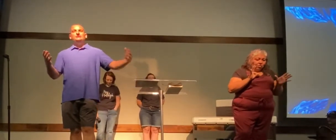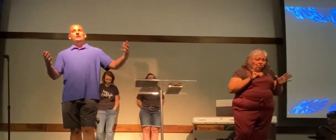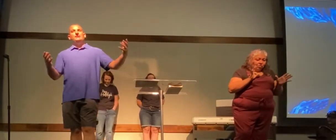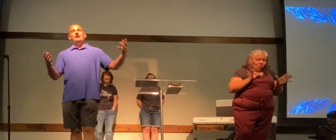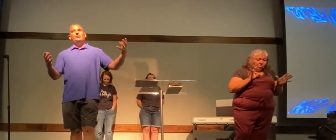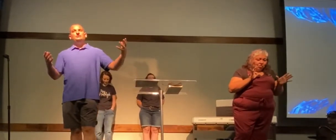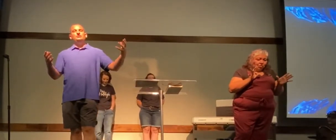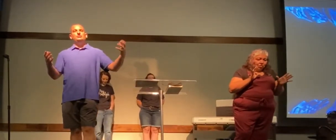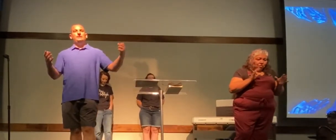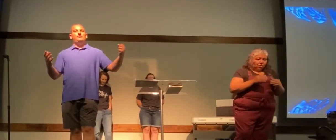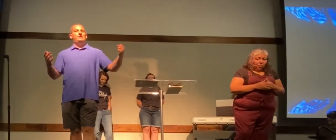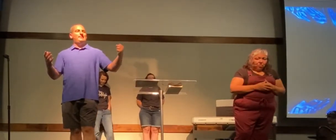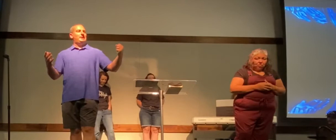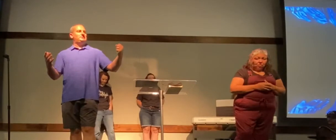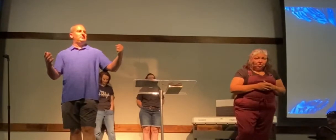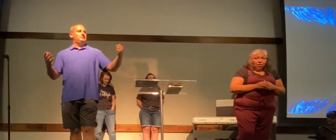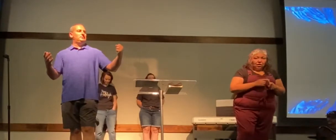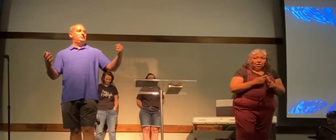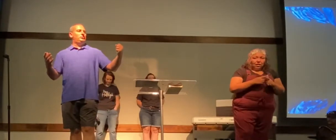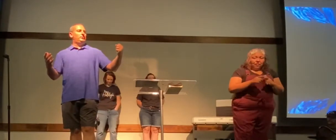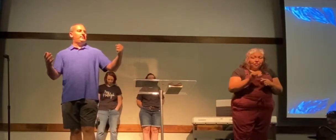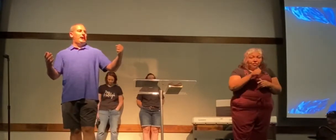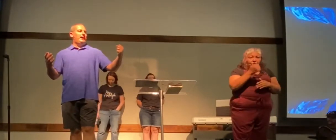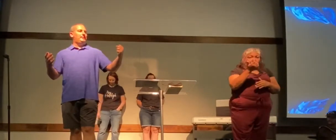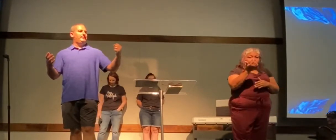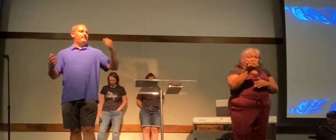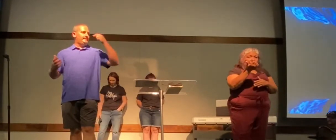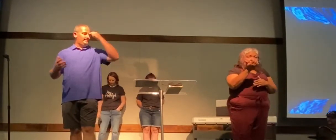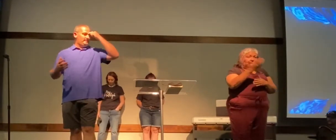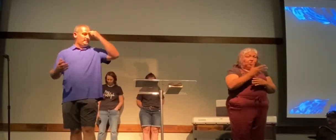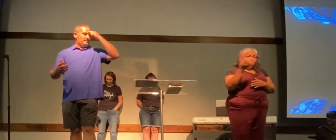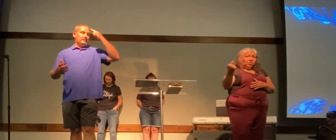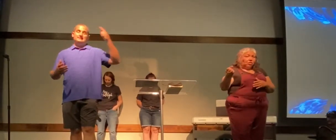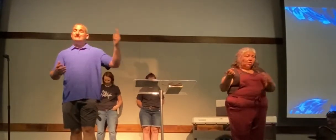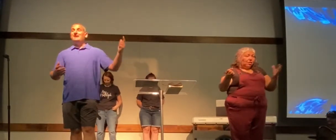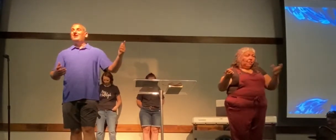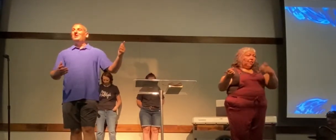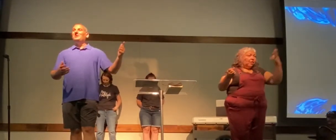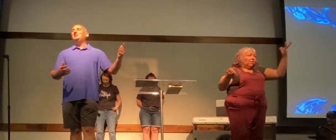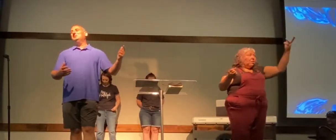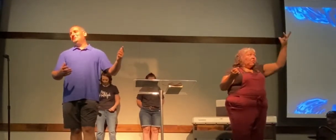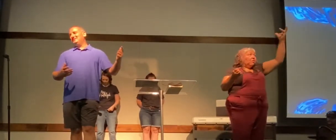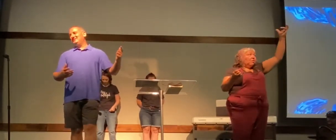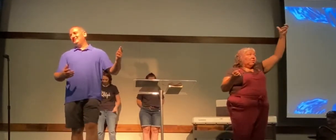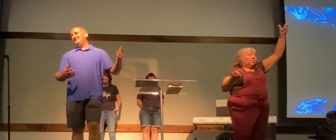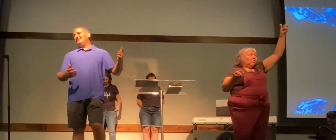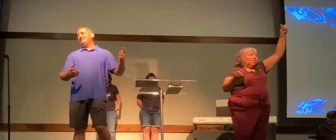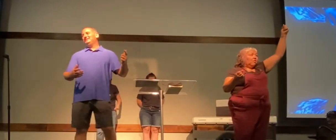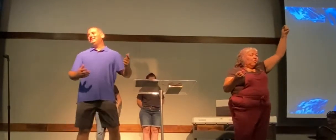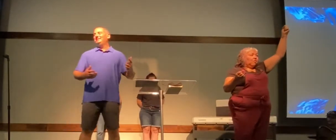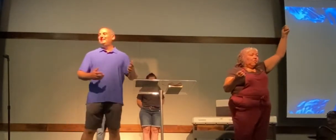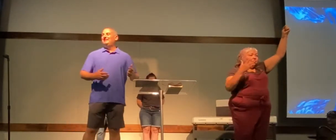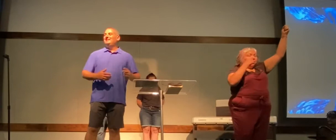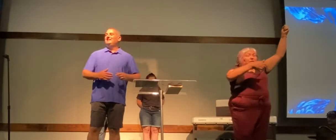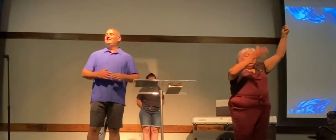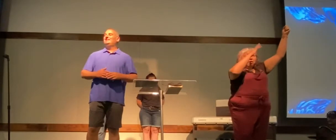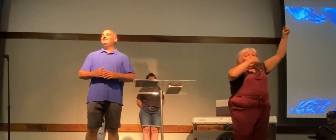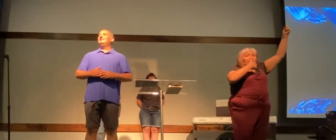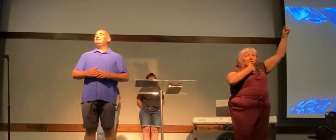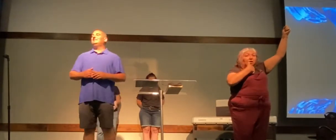And in your hand, I want you to grab onto the hold of God. Because He's got a hold of you.